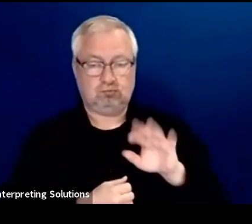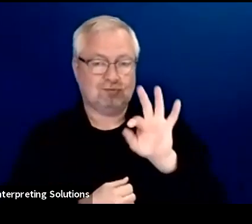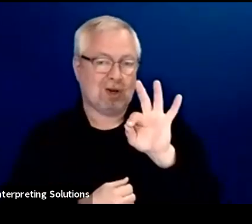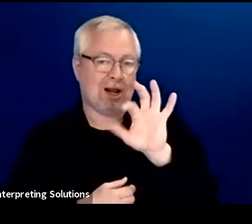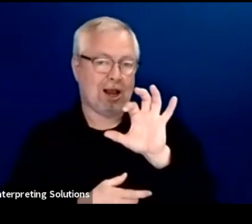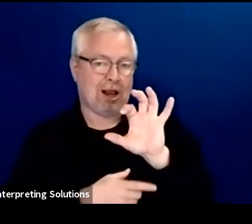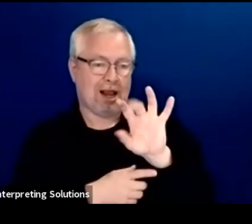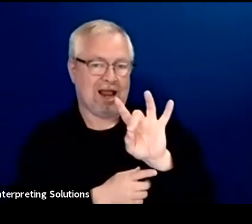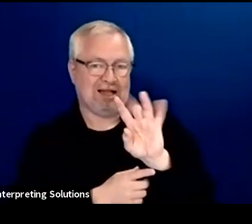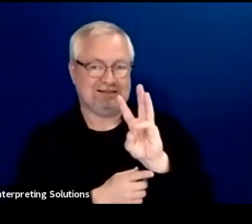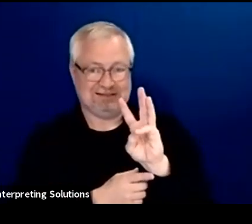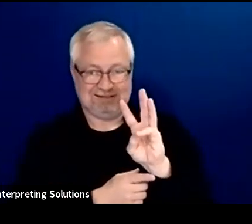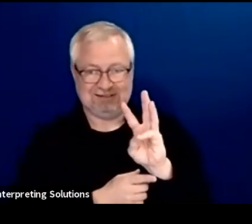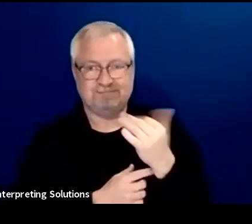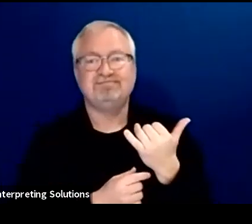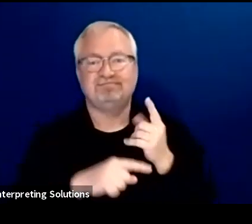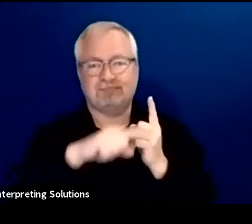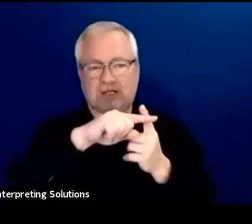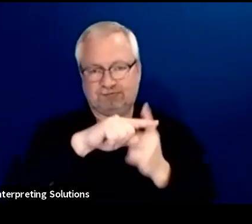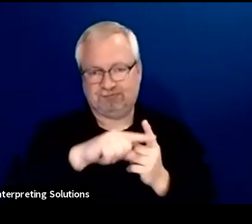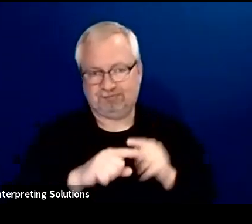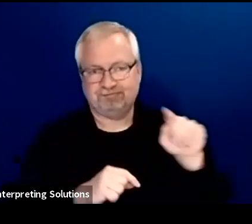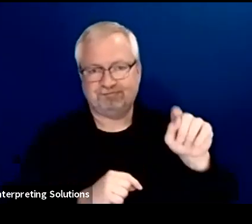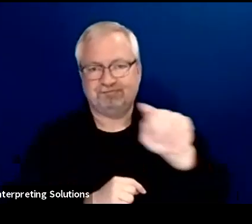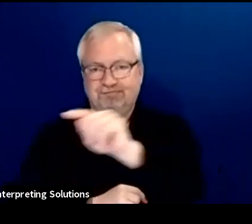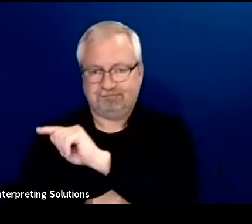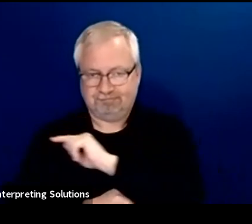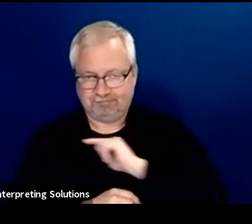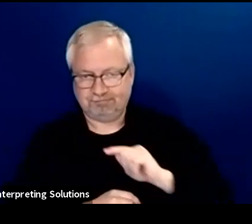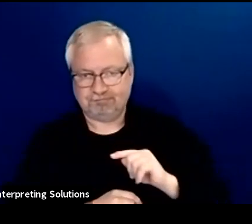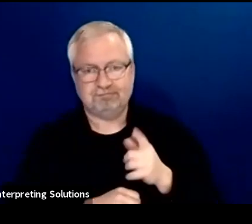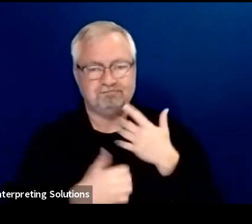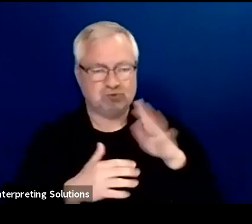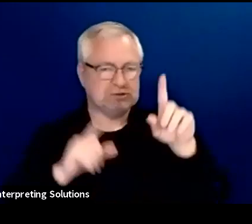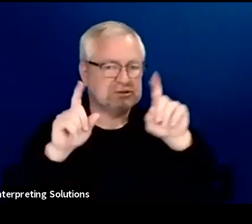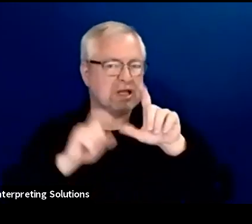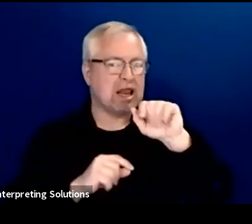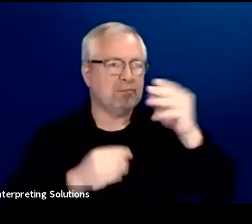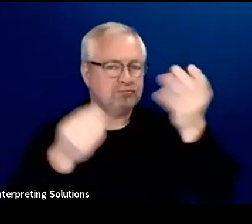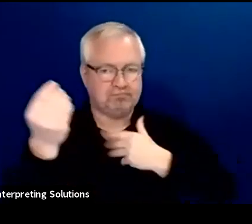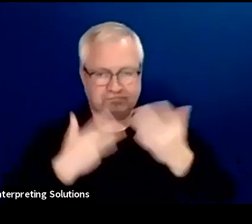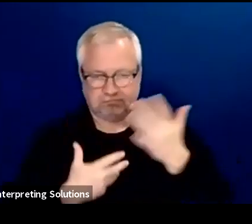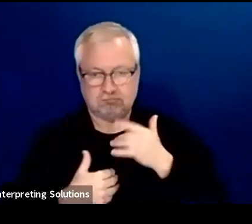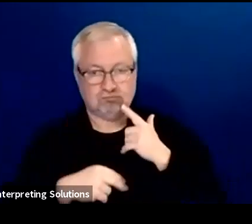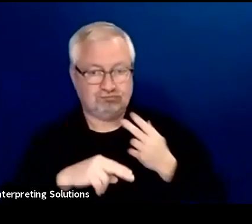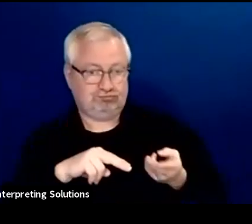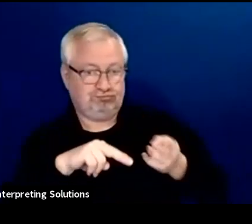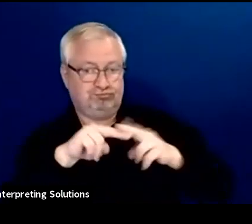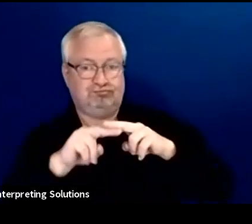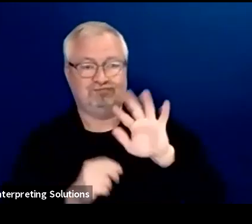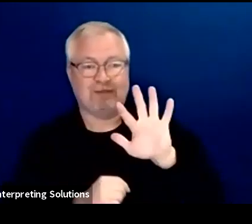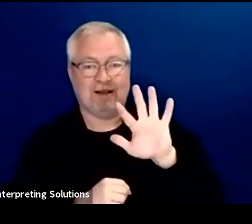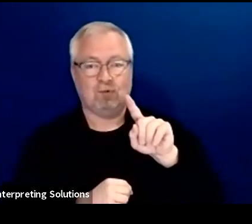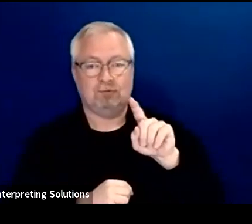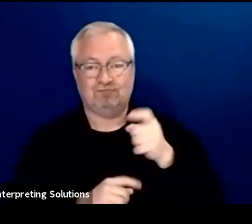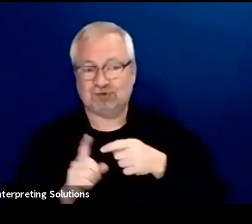confirmed via laboratory testing. That's an increase of 51 over yesterday. on a testing volume of